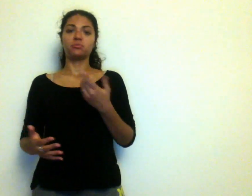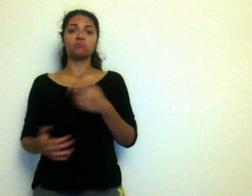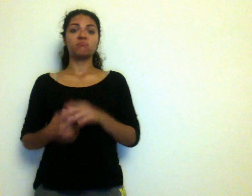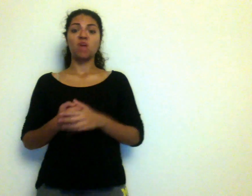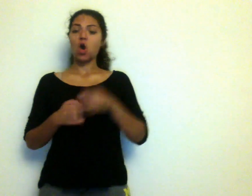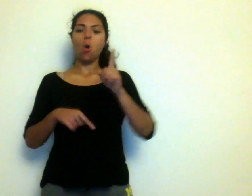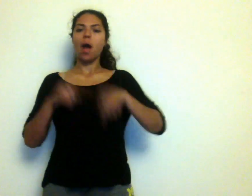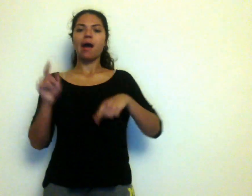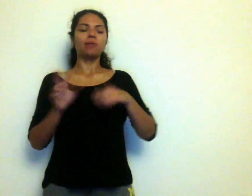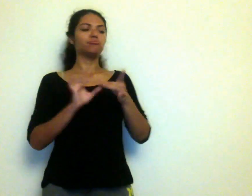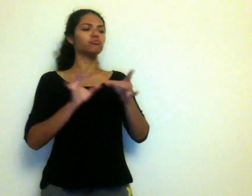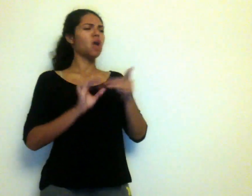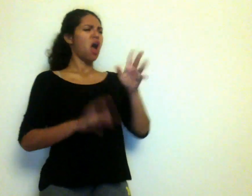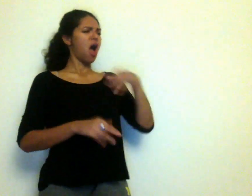I'm considered prejudiced.